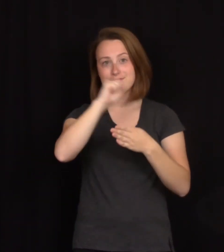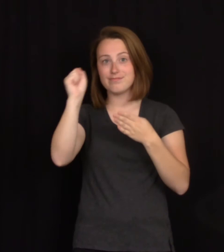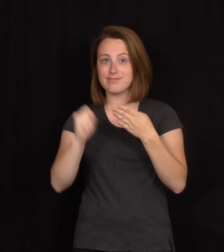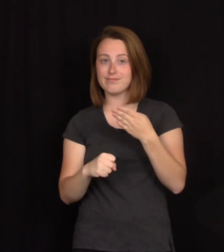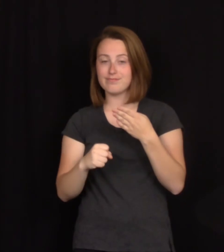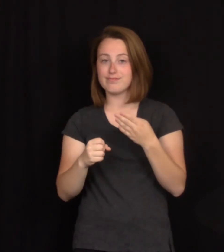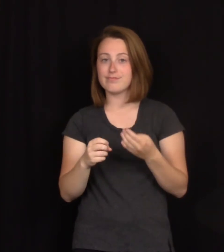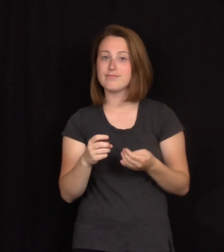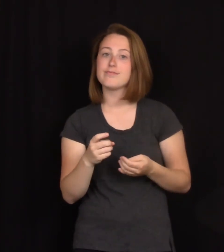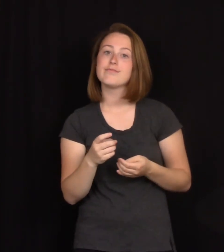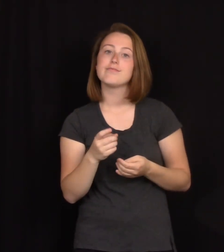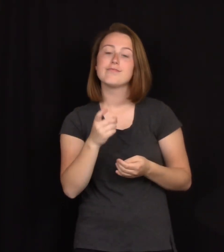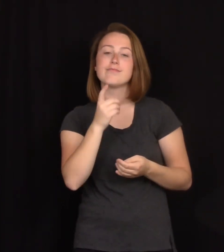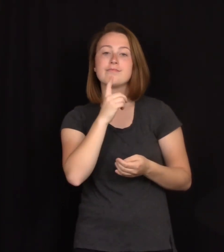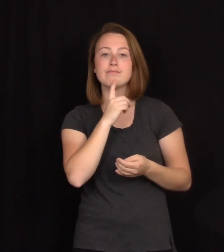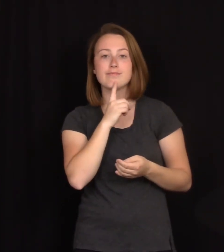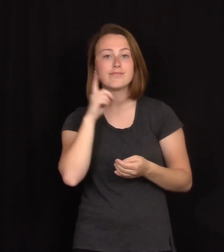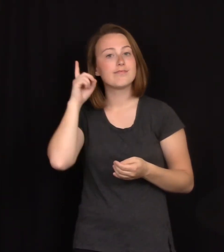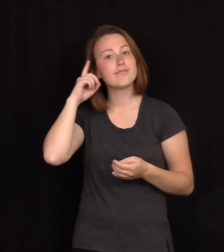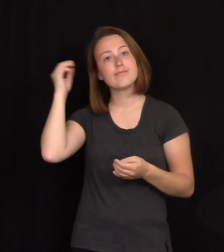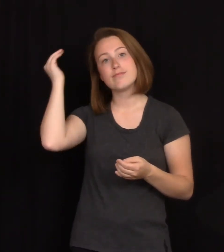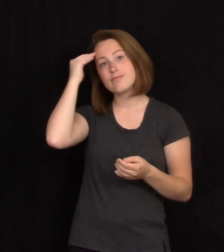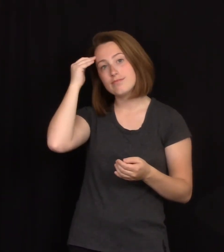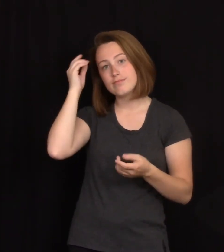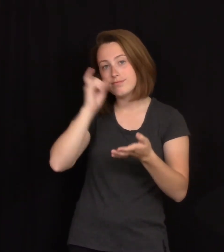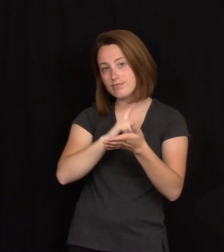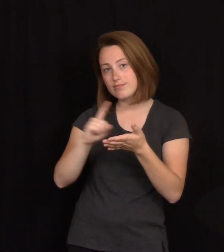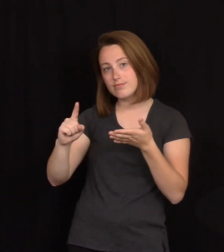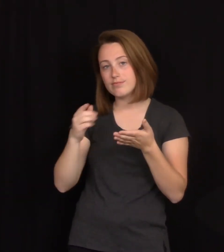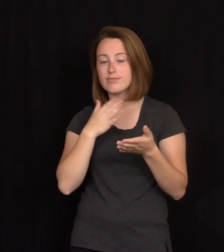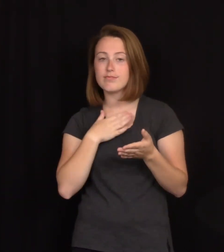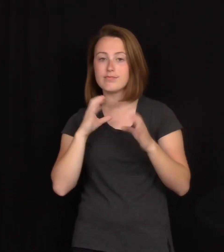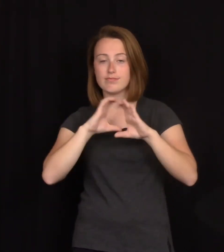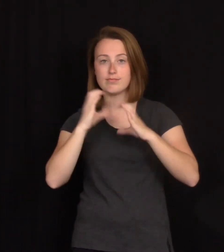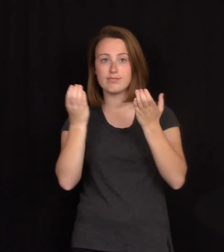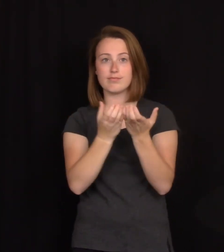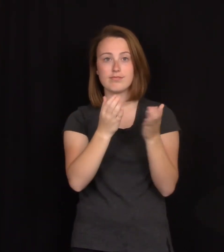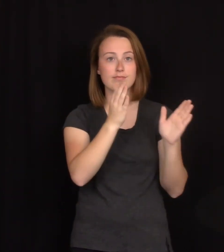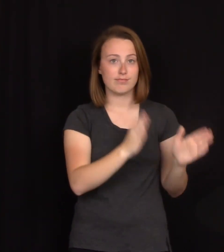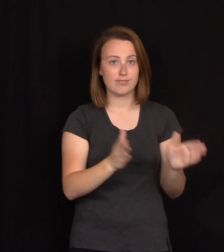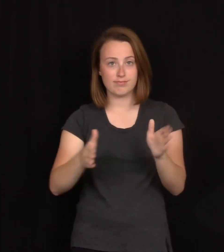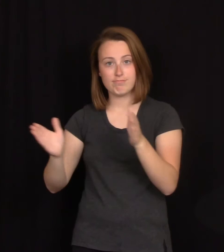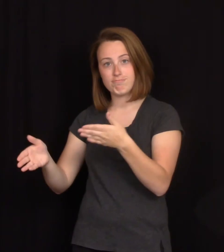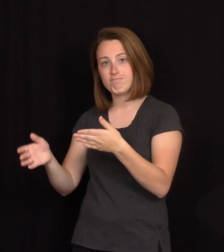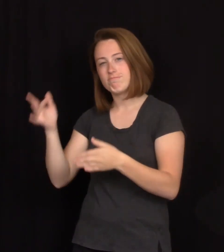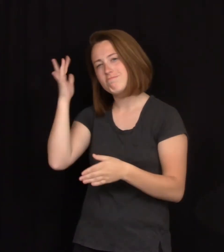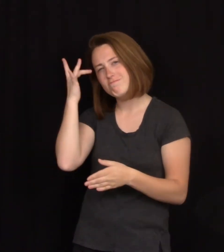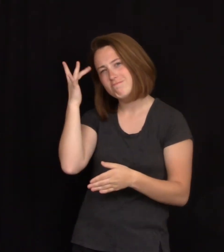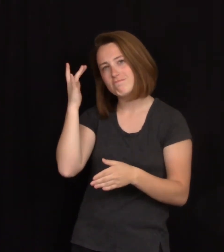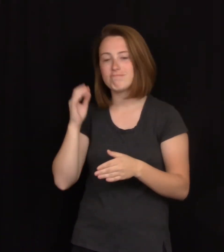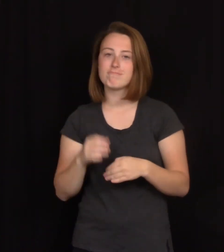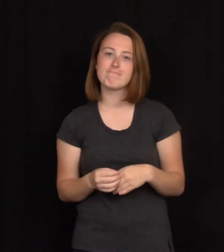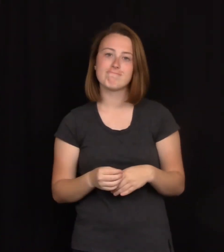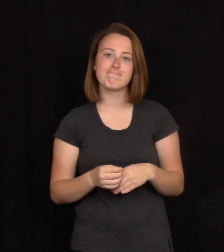I had to plan Deaf Awareness Week for one of my classes in order